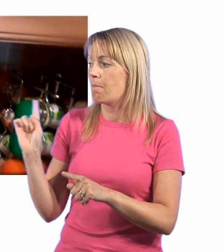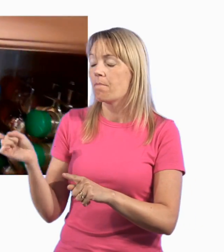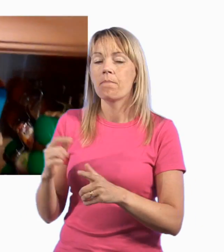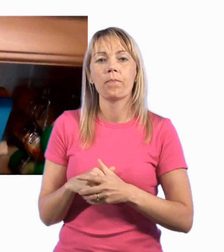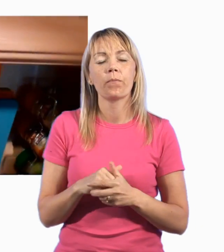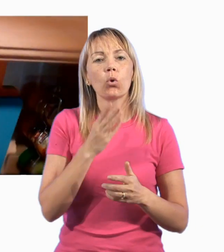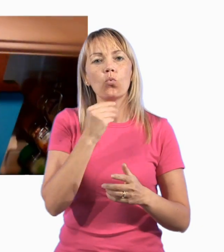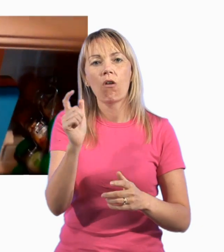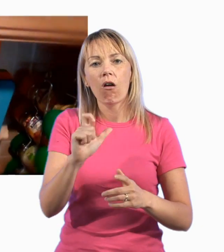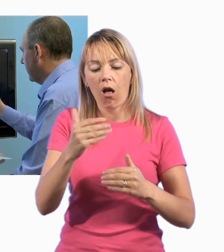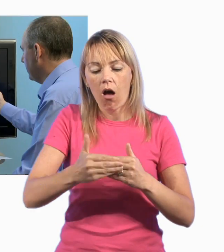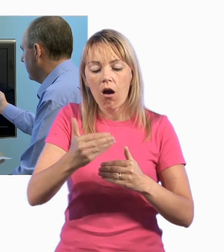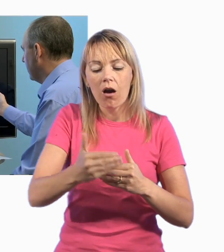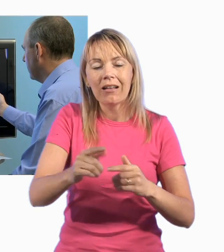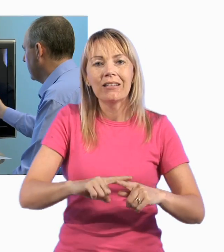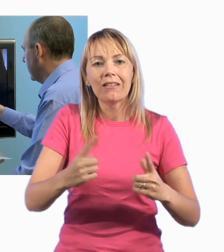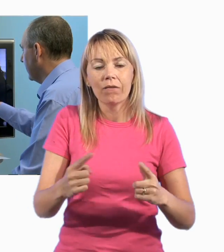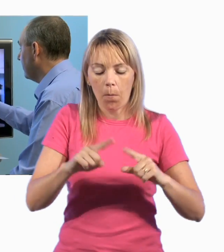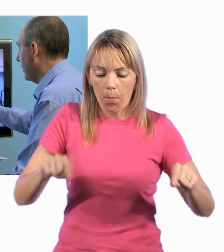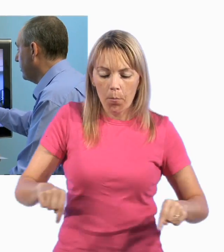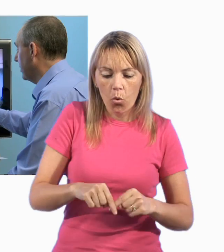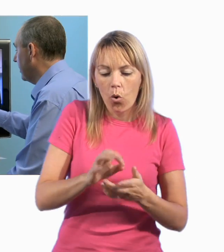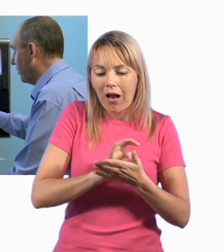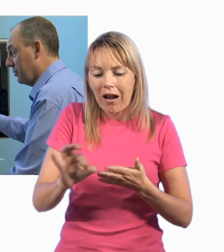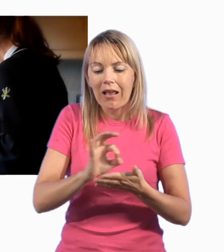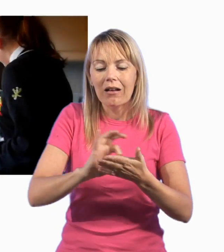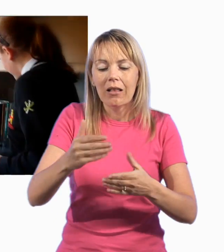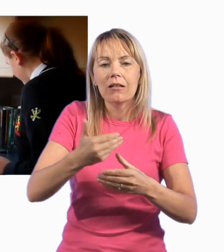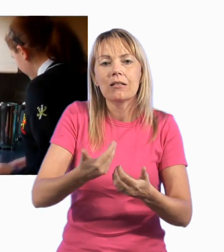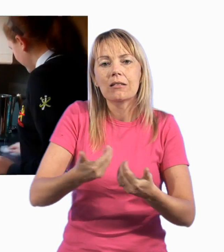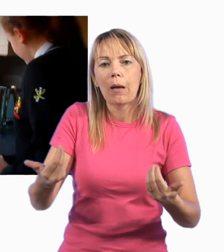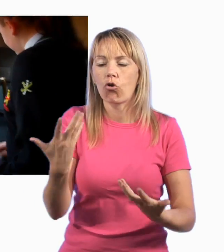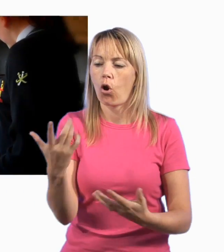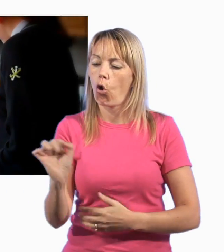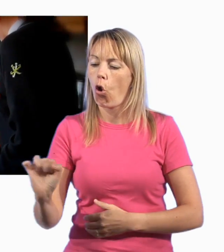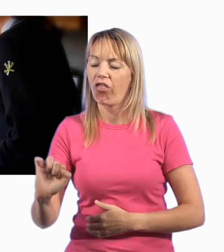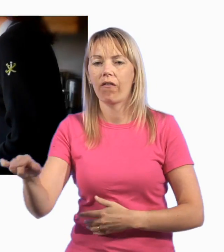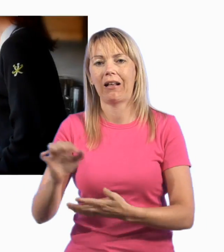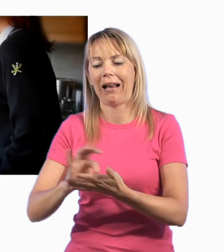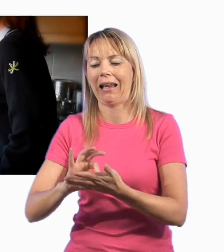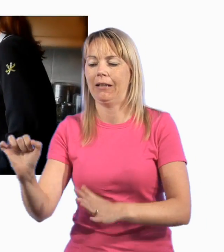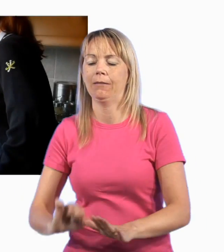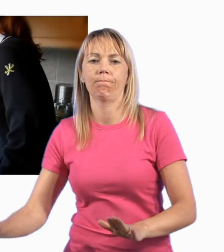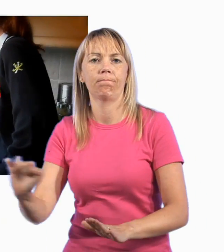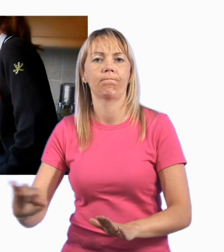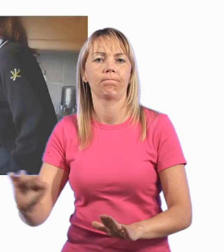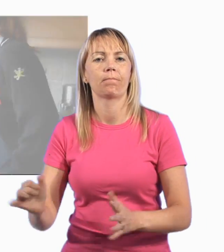Use colour-coded chopping boards, keep things nice and clean, and a separate cloth for cleaning.